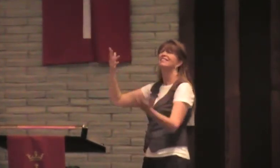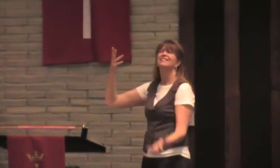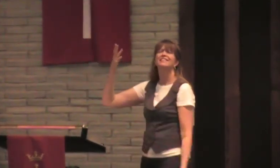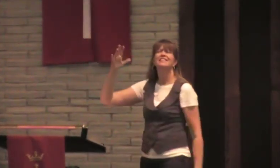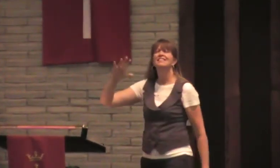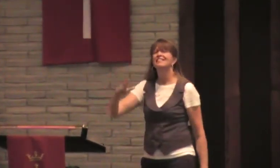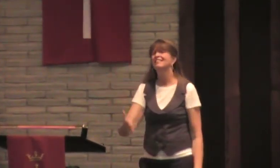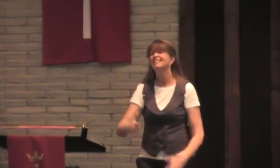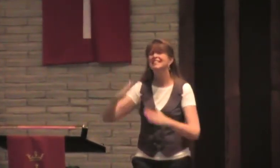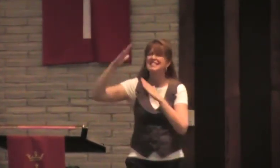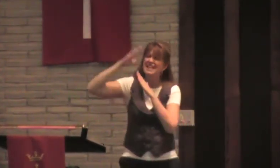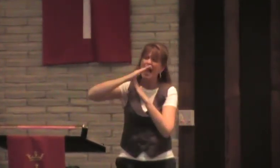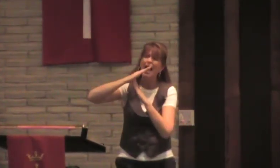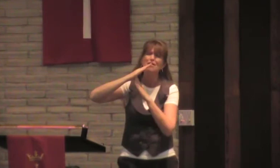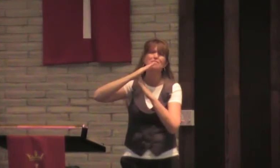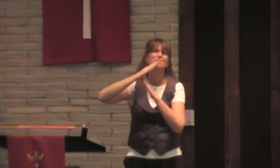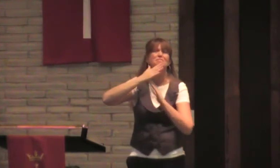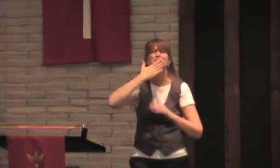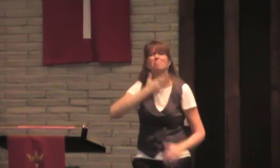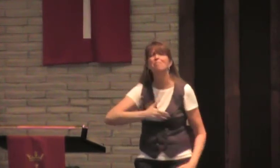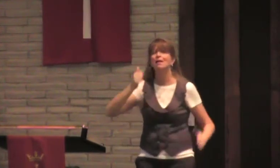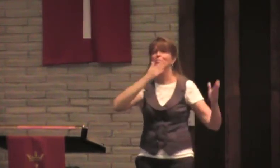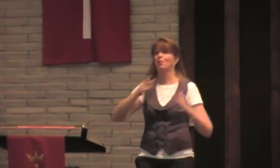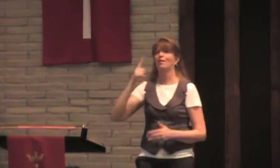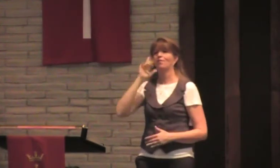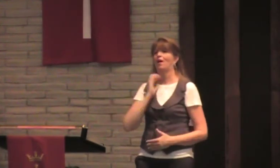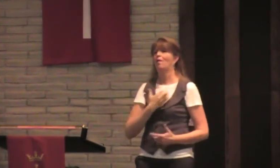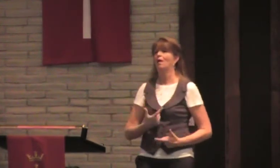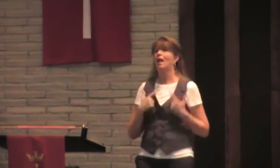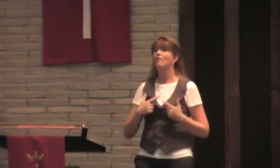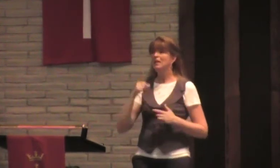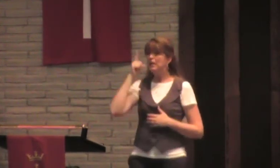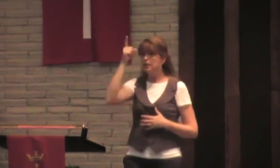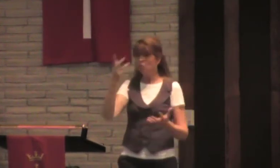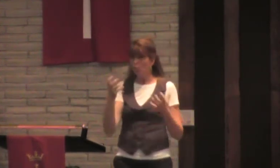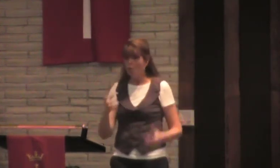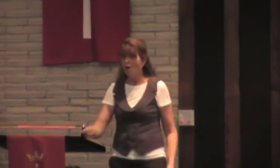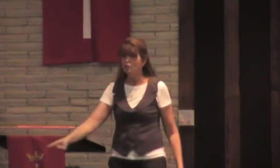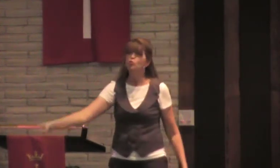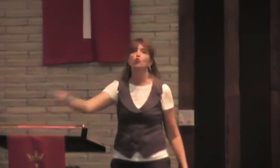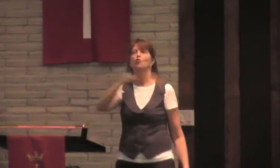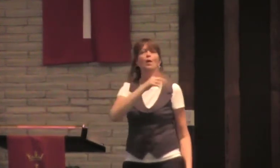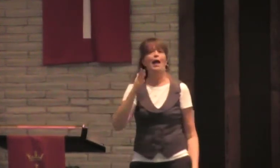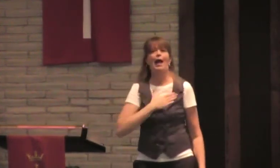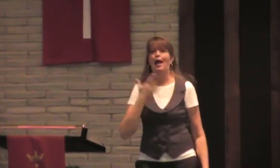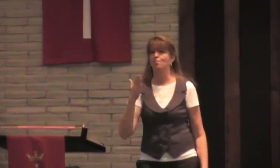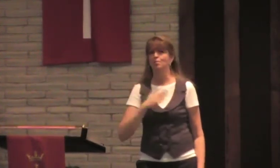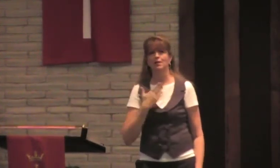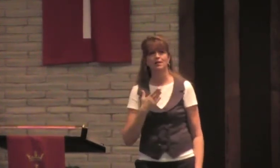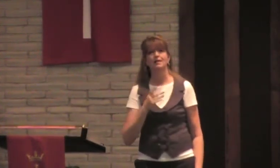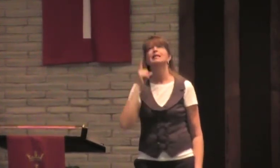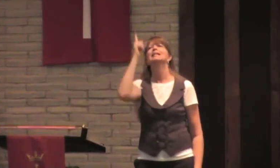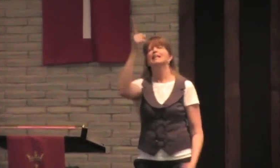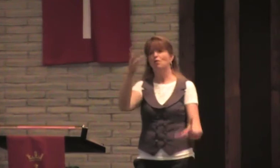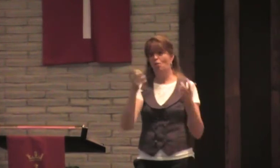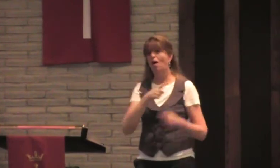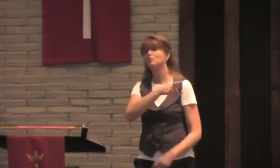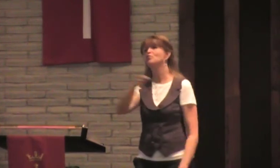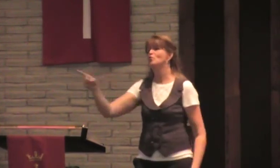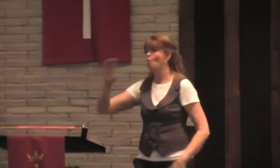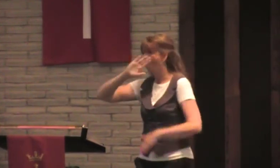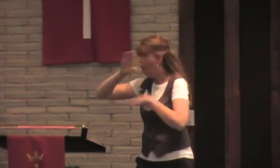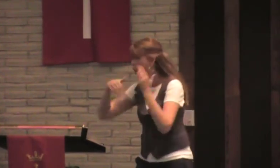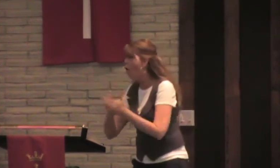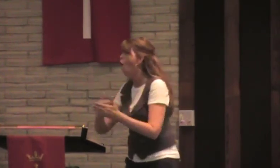from the time we were born to the time we die, that God has the best plans for our lives, and he wants you to be